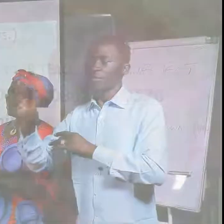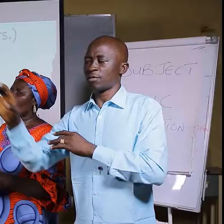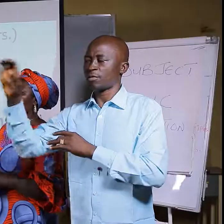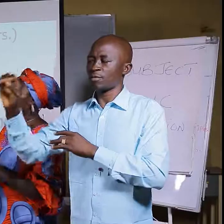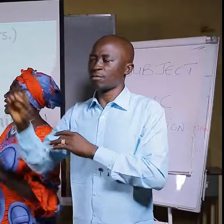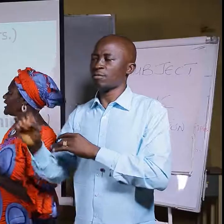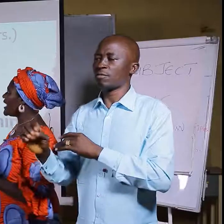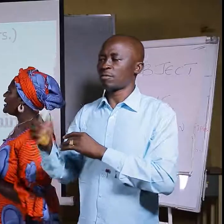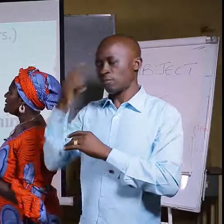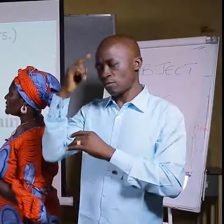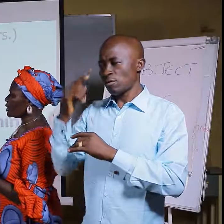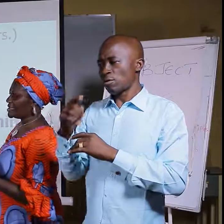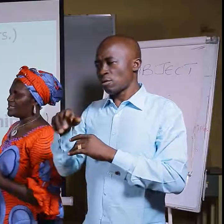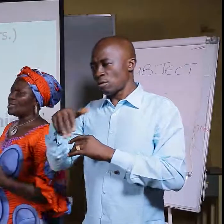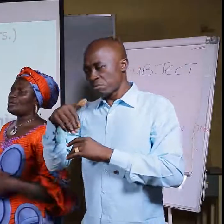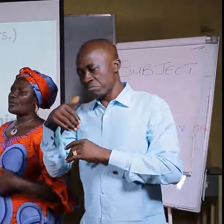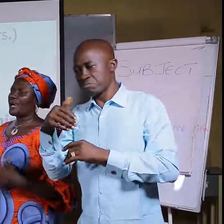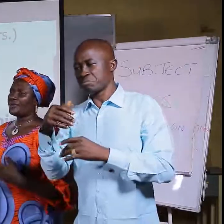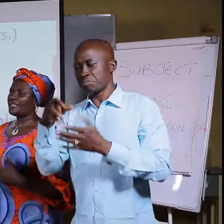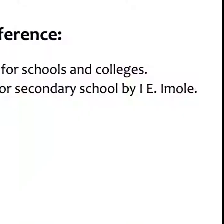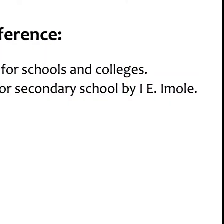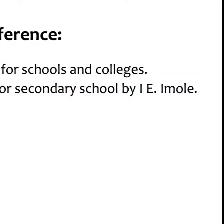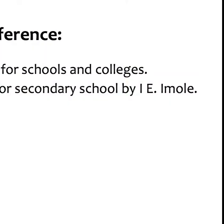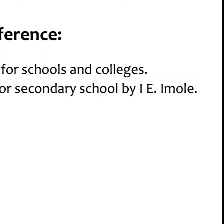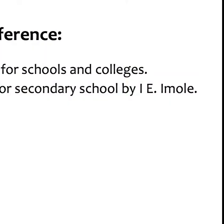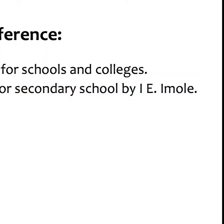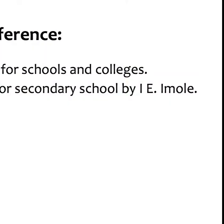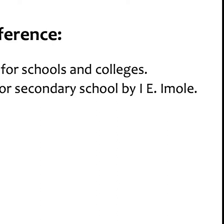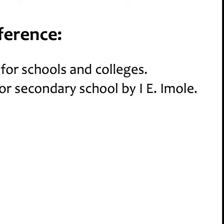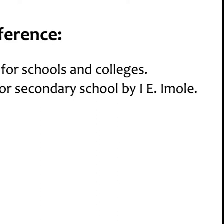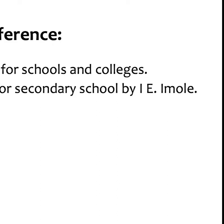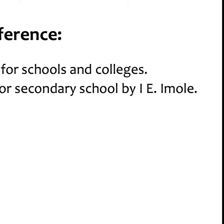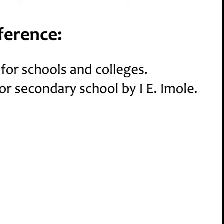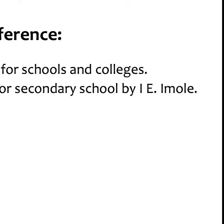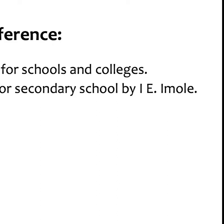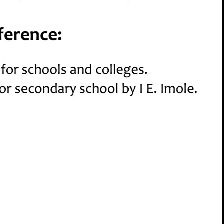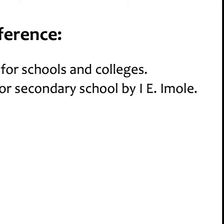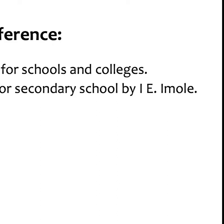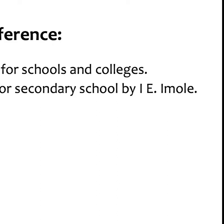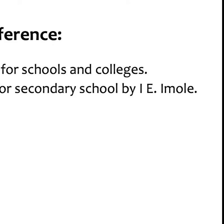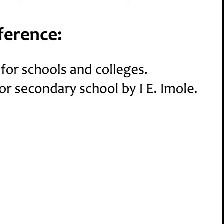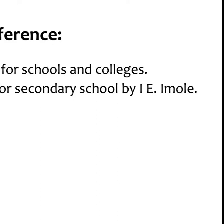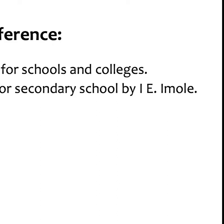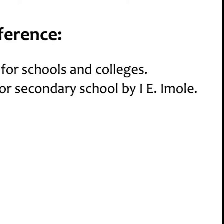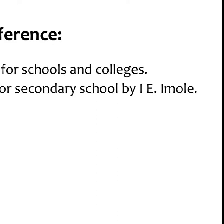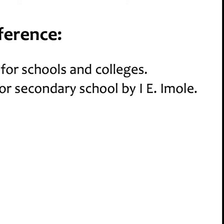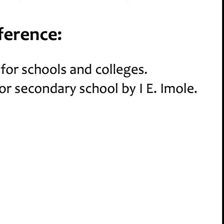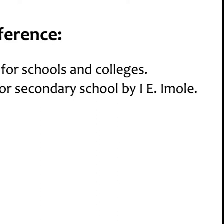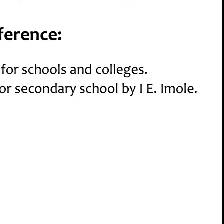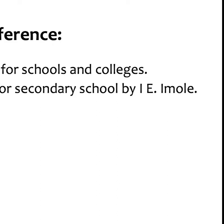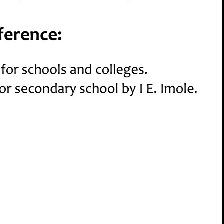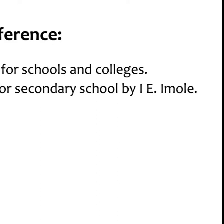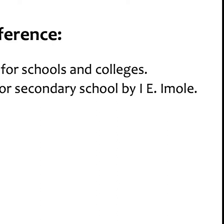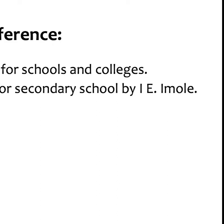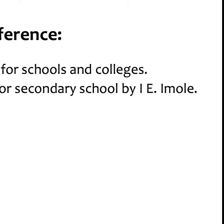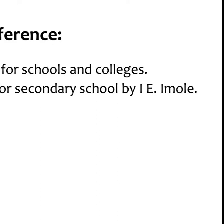080-240-40570. For further studies, you can read Civic Education for Senior Secondary School by